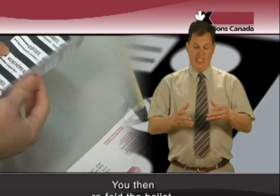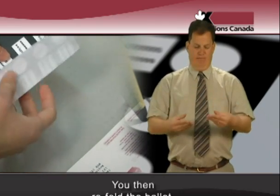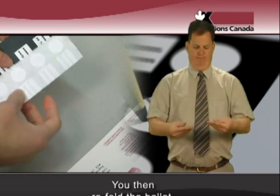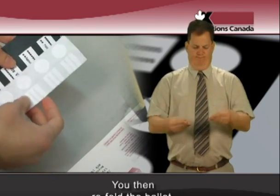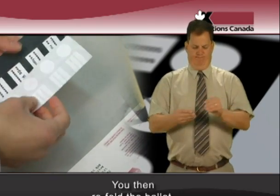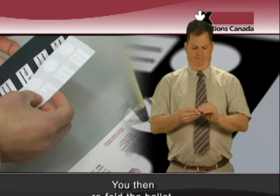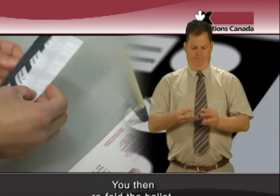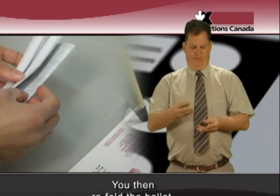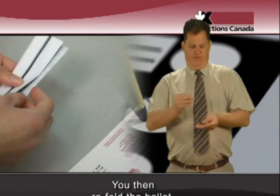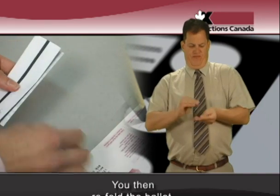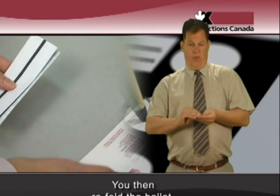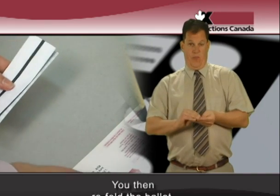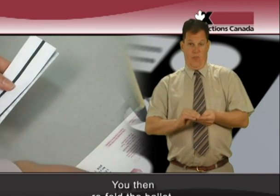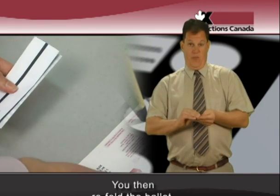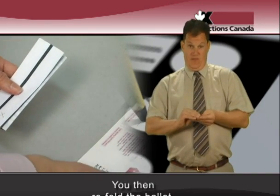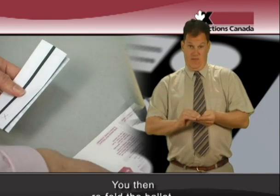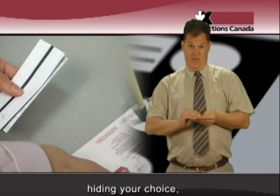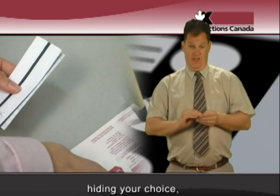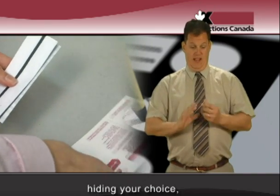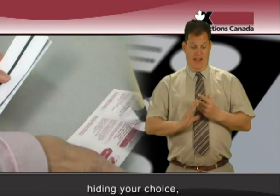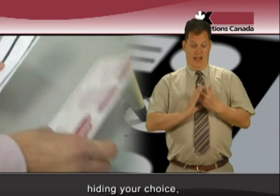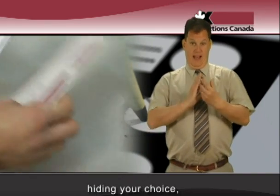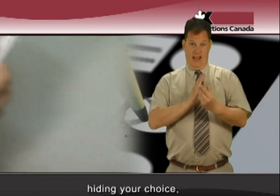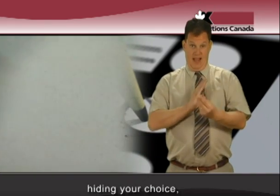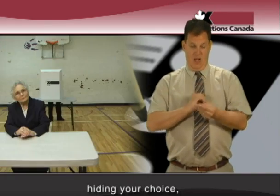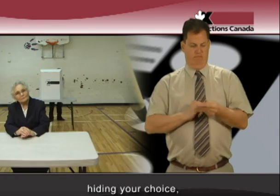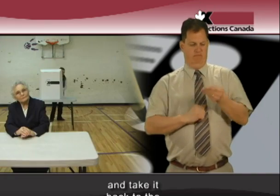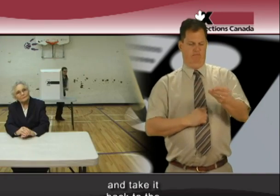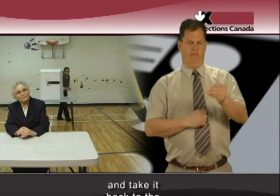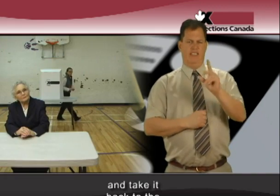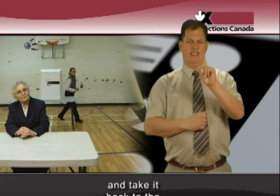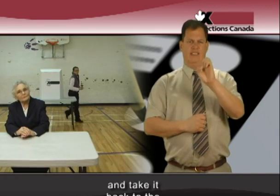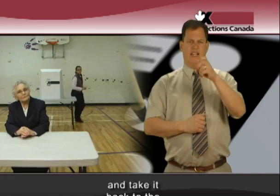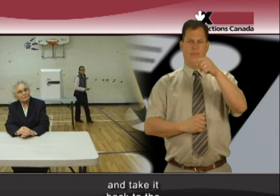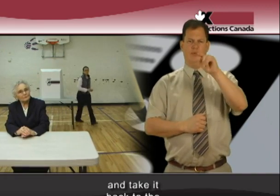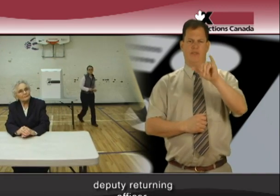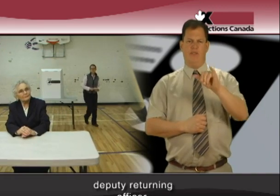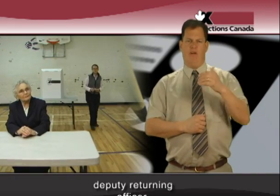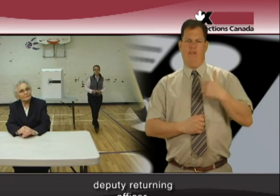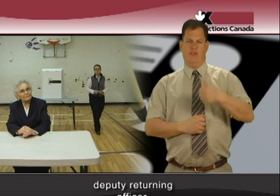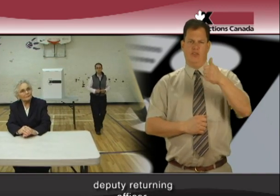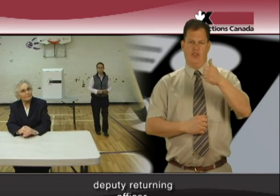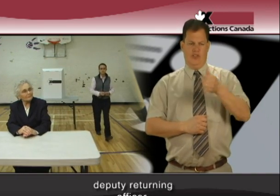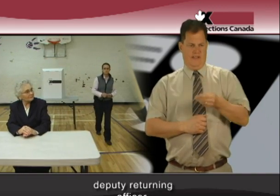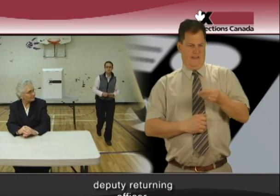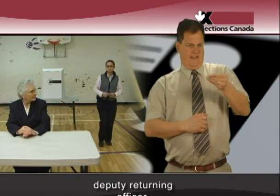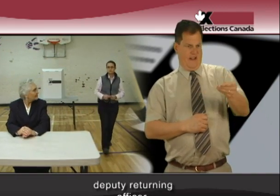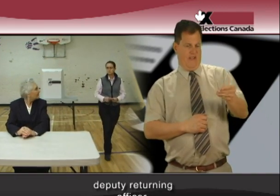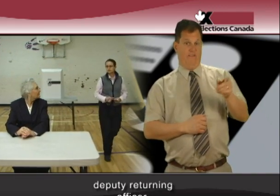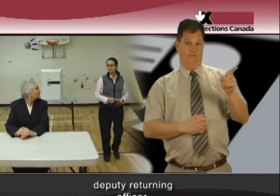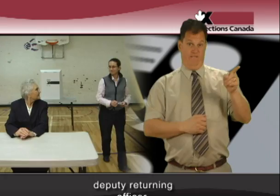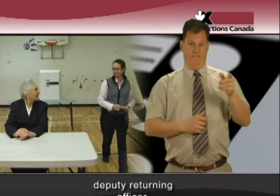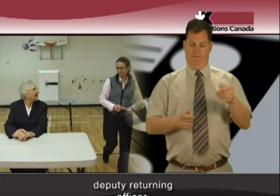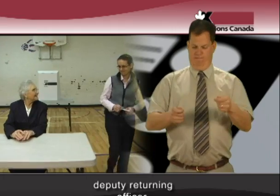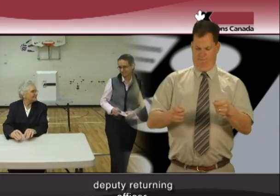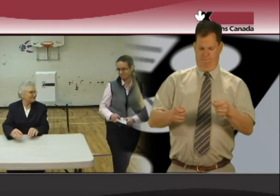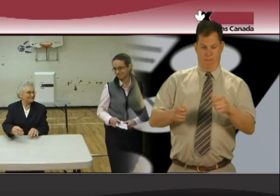You then refold the ballot, hiding your choice, and take it back to the deputy returning officer.